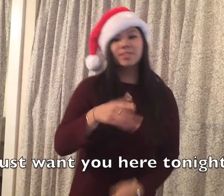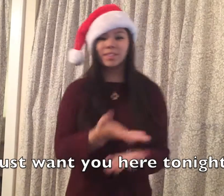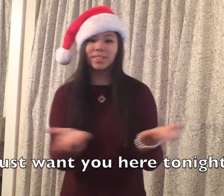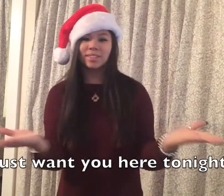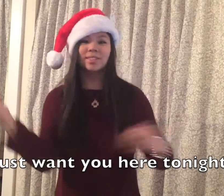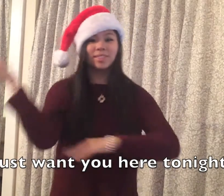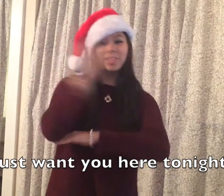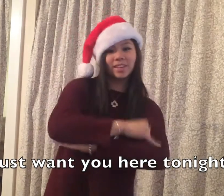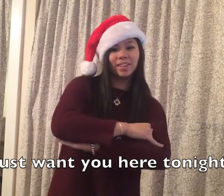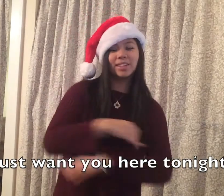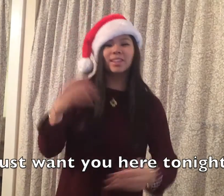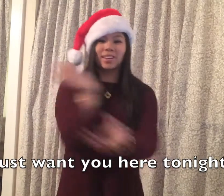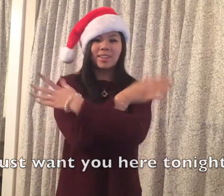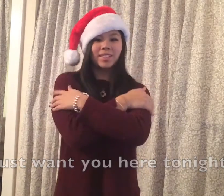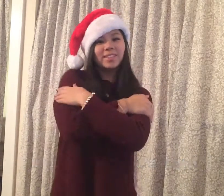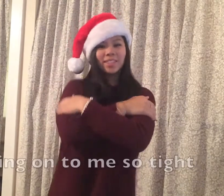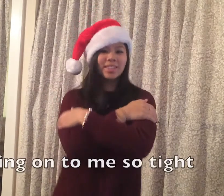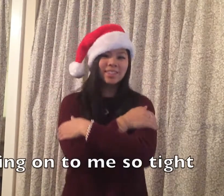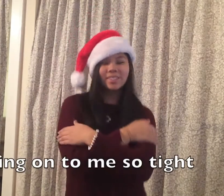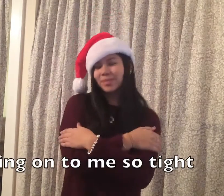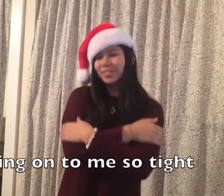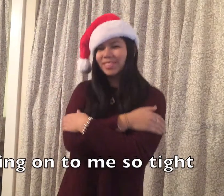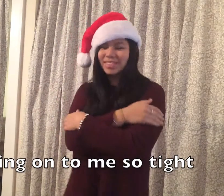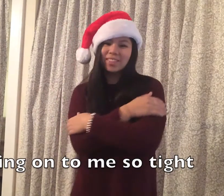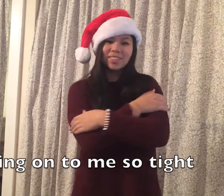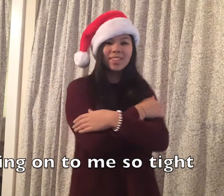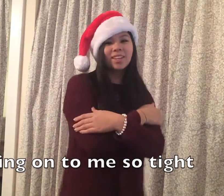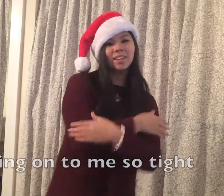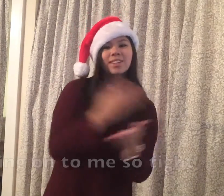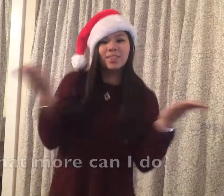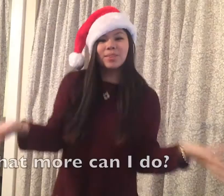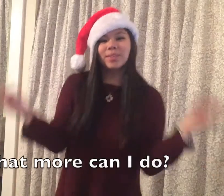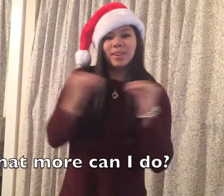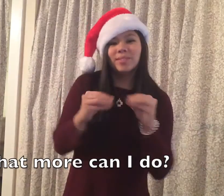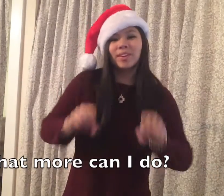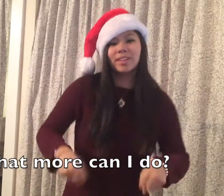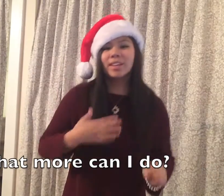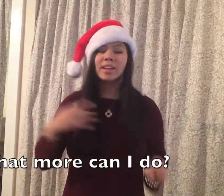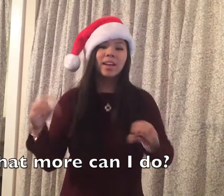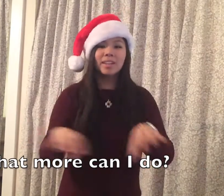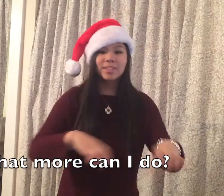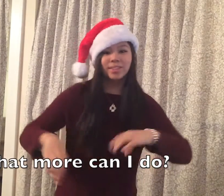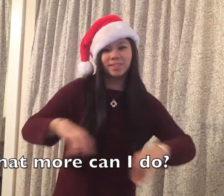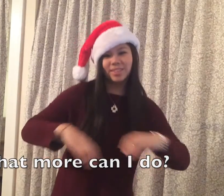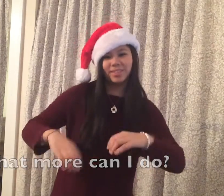want you here tonight Holding on to me so tight What more can I do